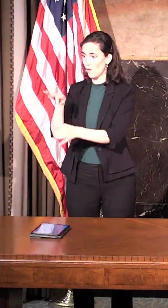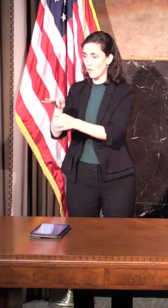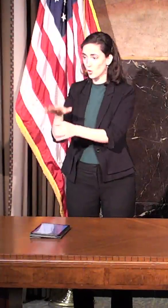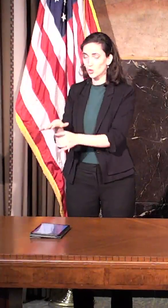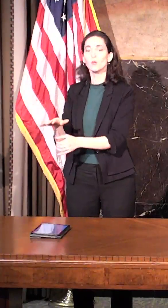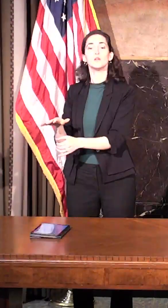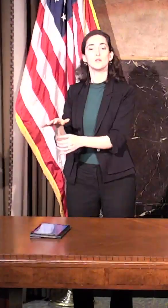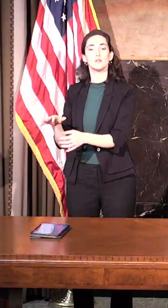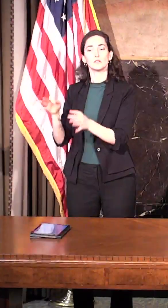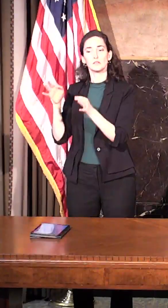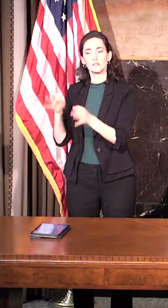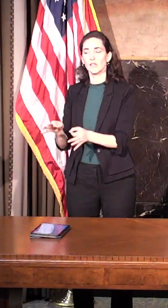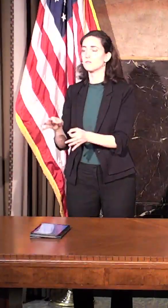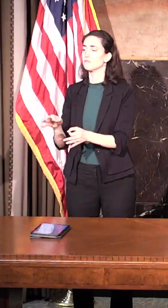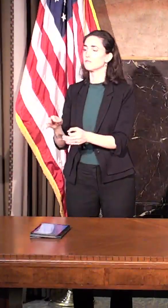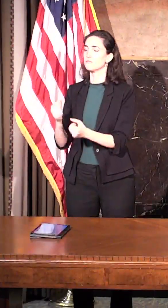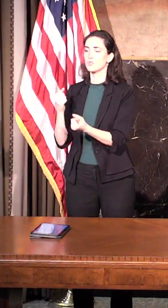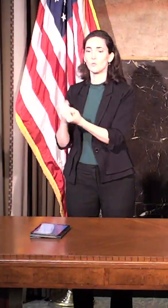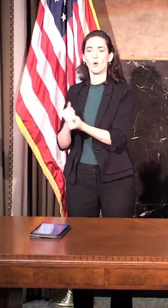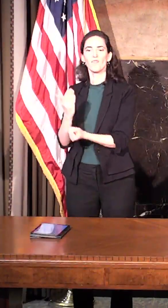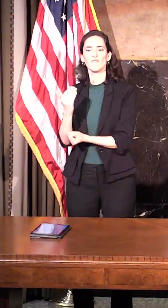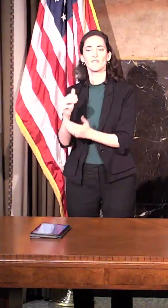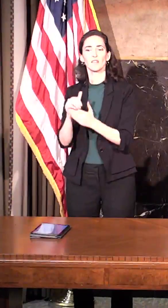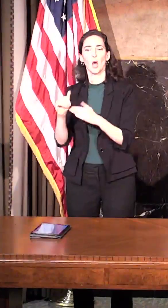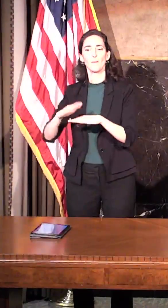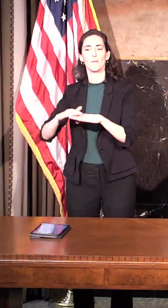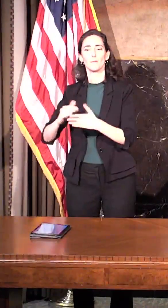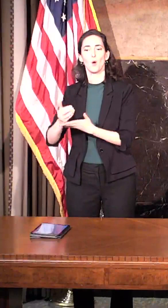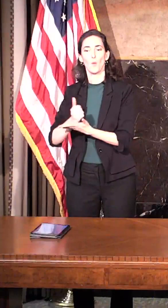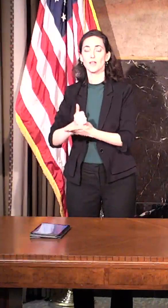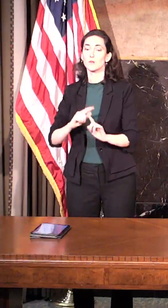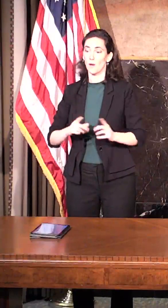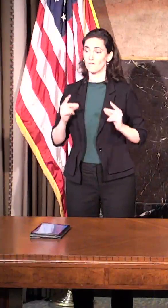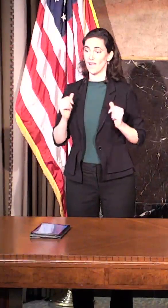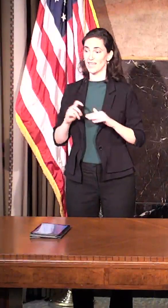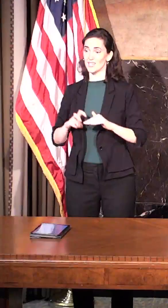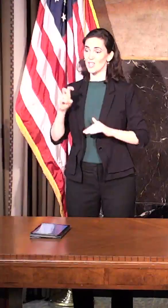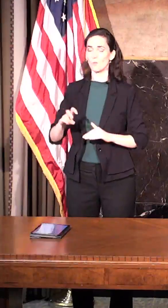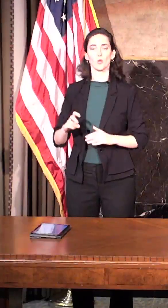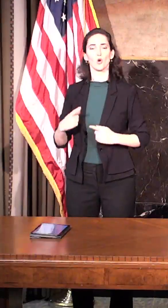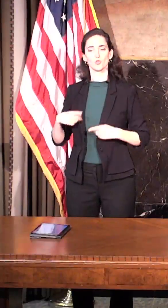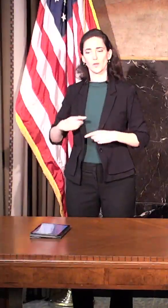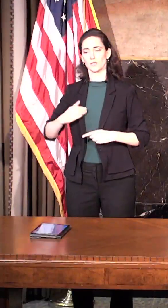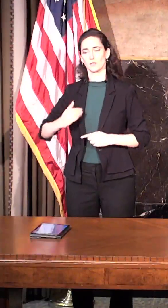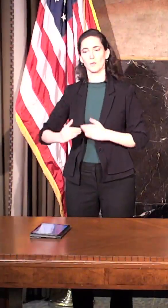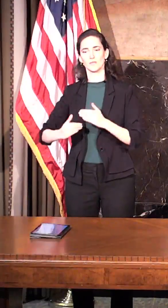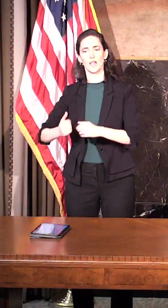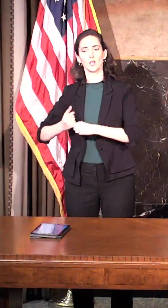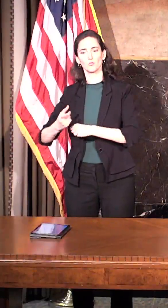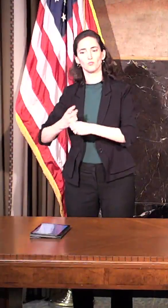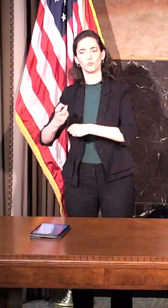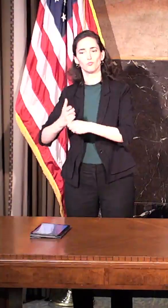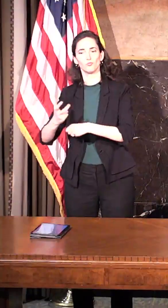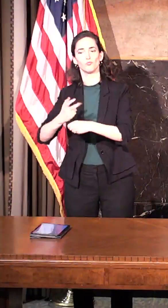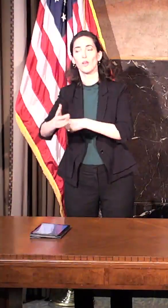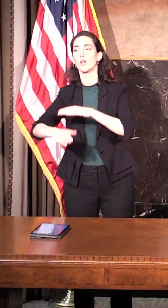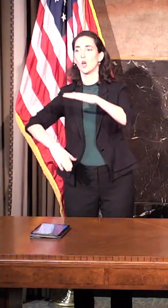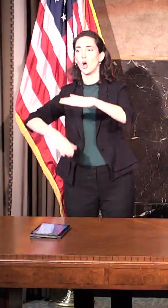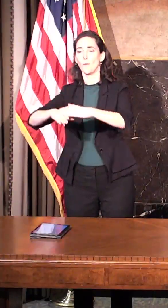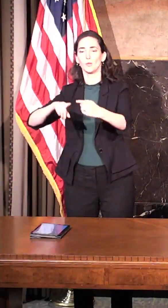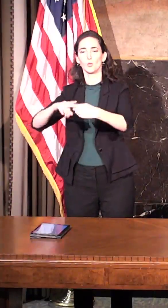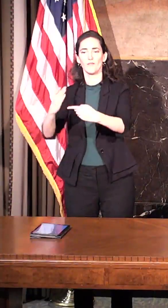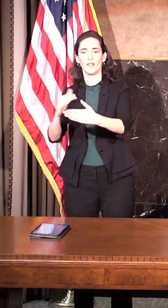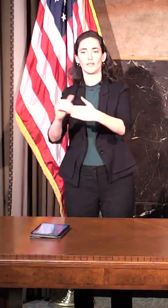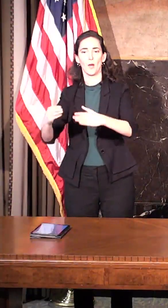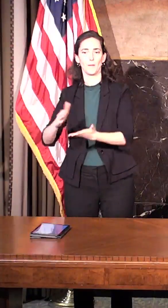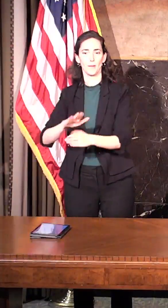voted in favor of a $15 minimum wage, of course staged out over 4 or 5 steps. So it's something that we